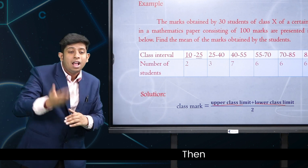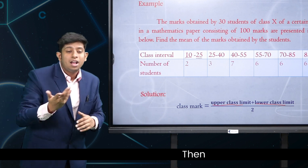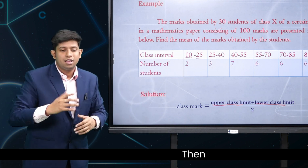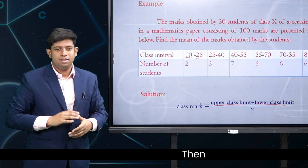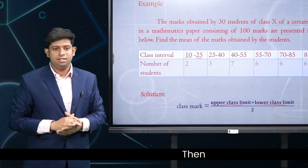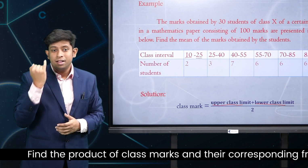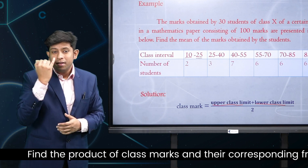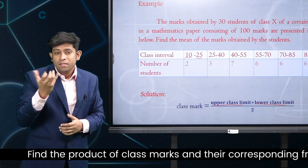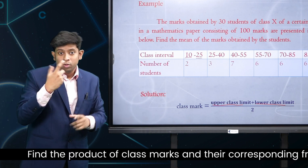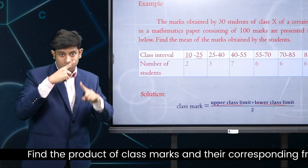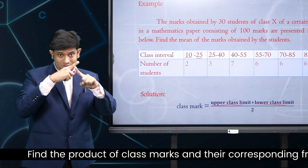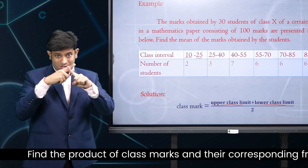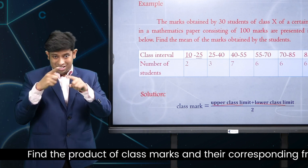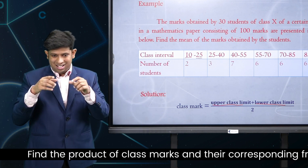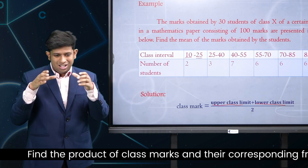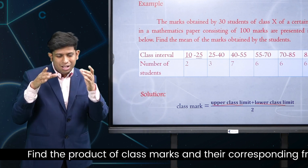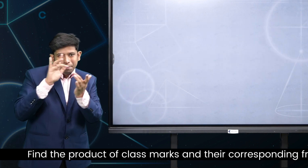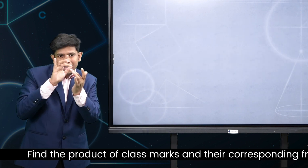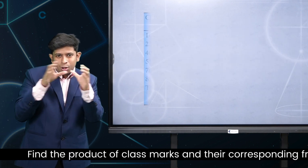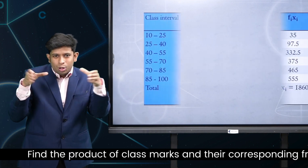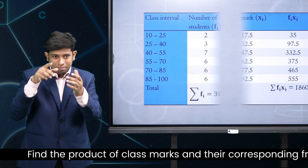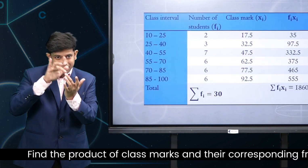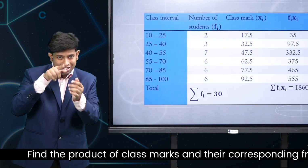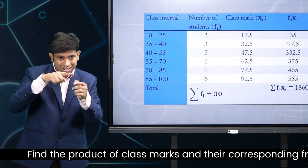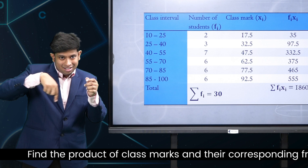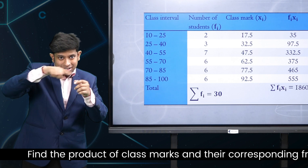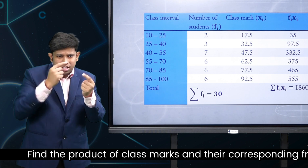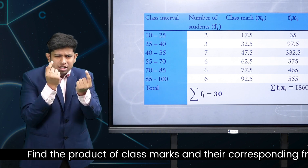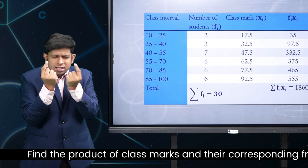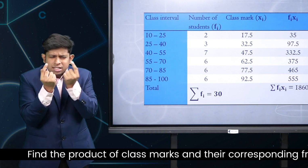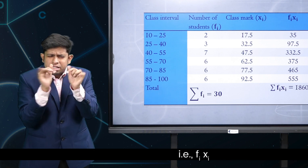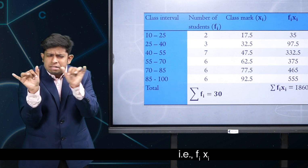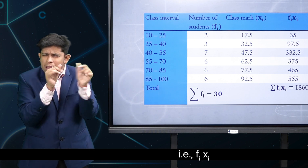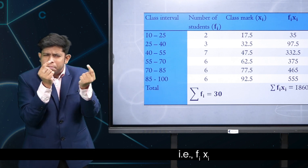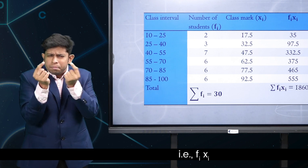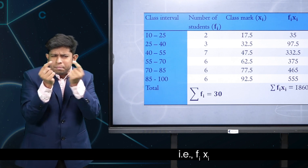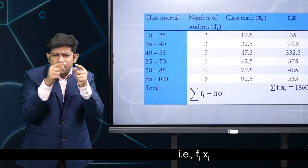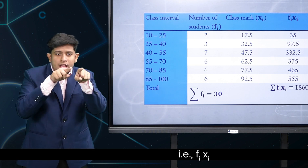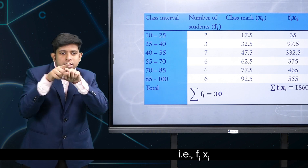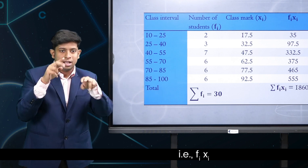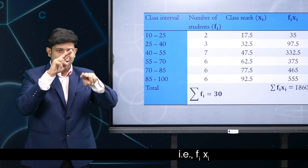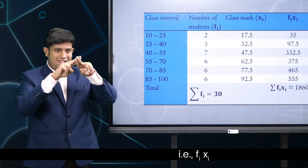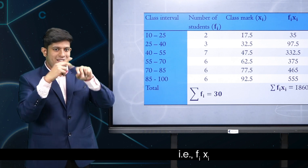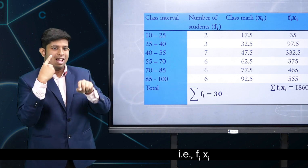Then find the product of class marks and their corresponding frequencies, that is Fi Xi.